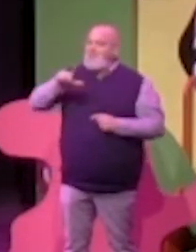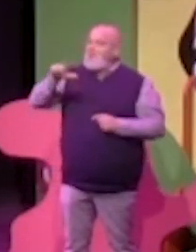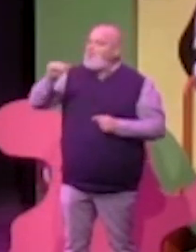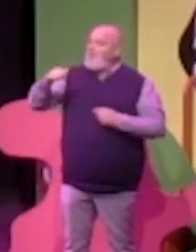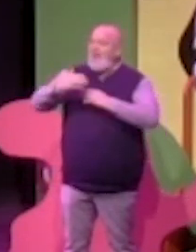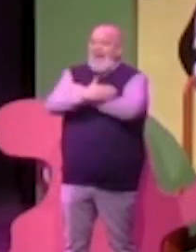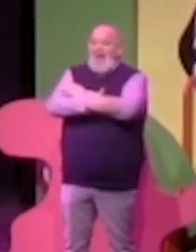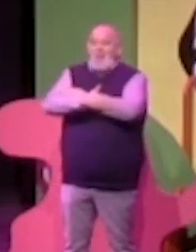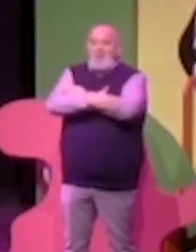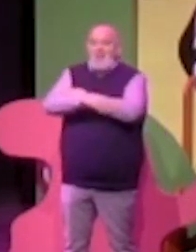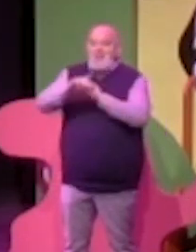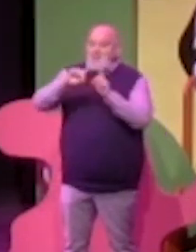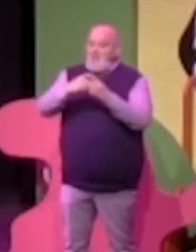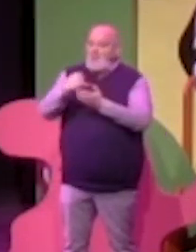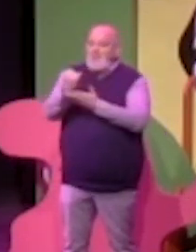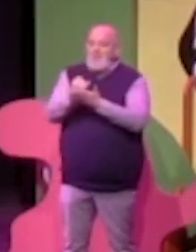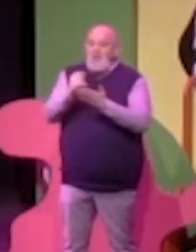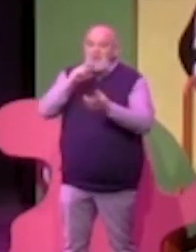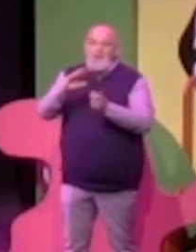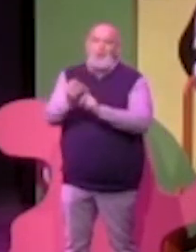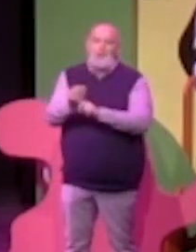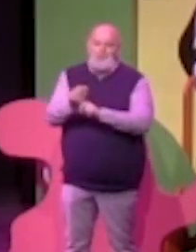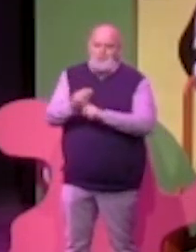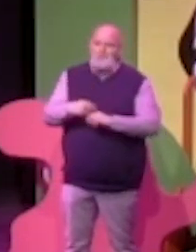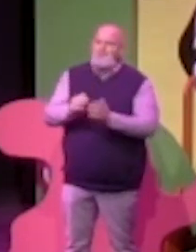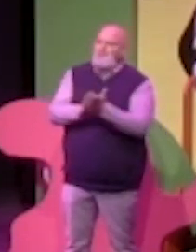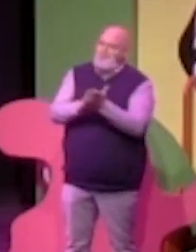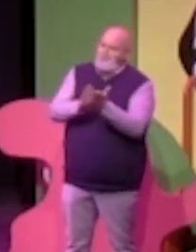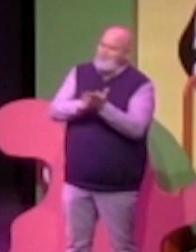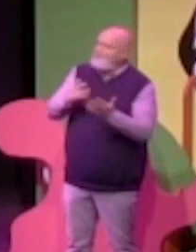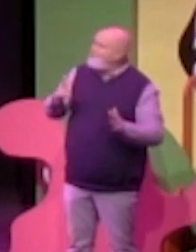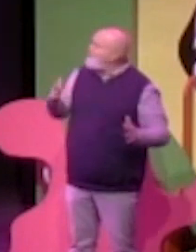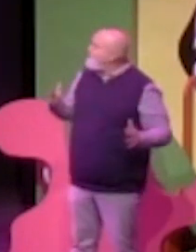County Department of Arts and Culture.